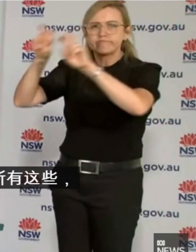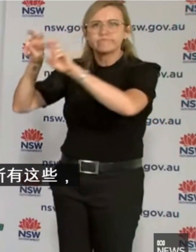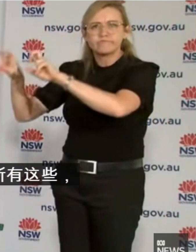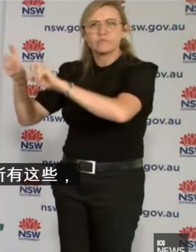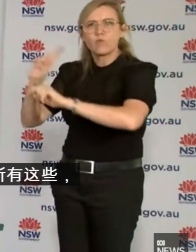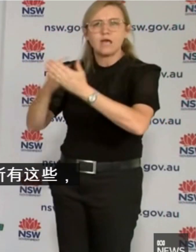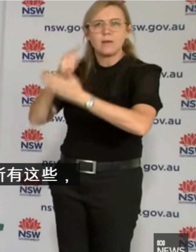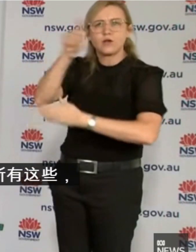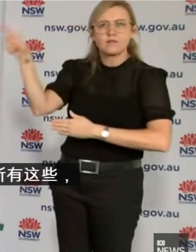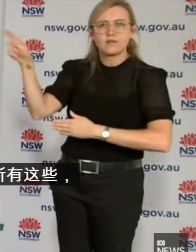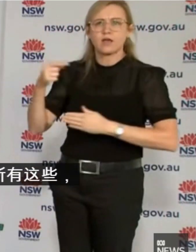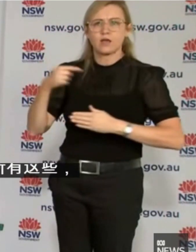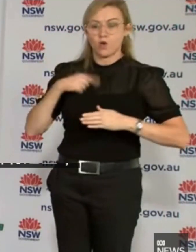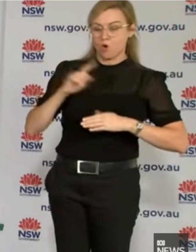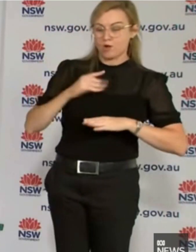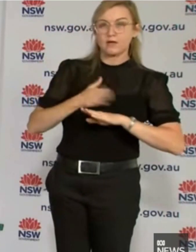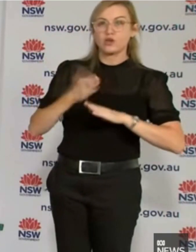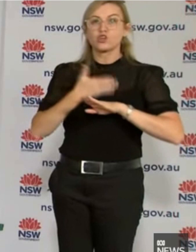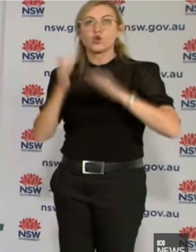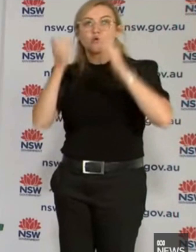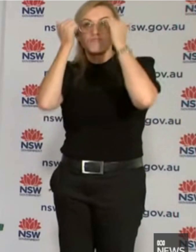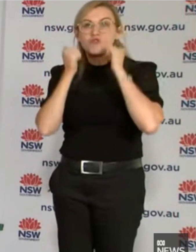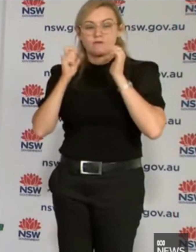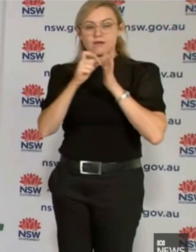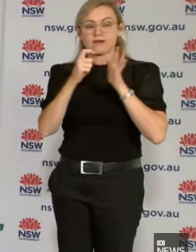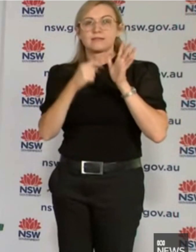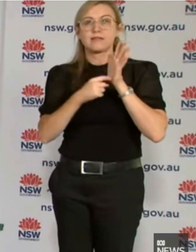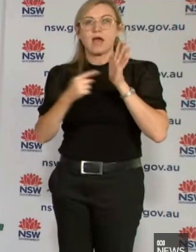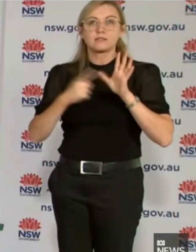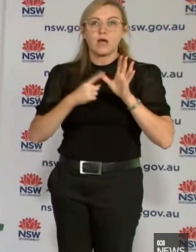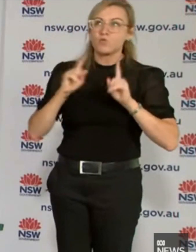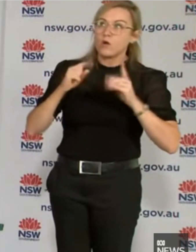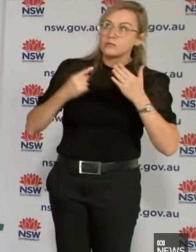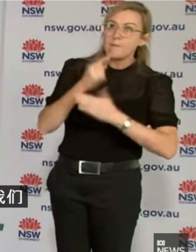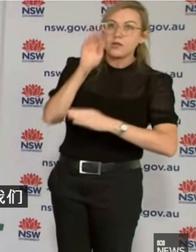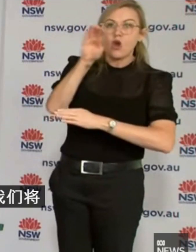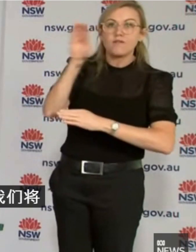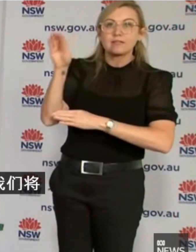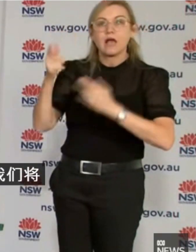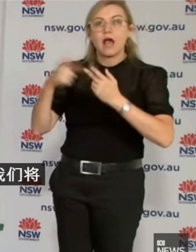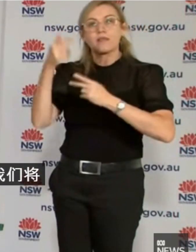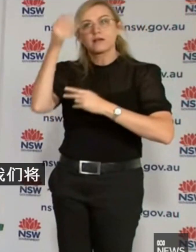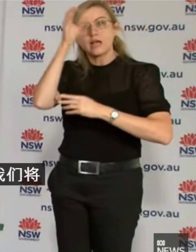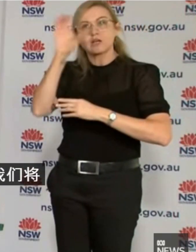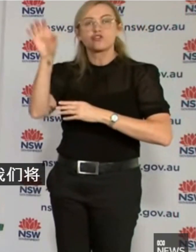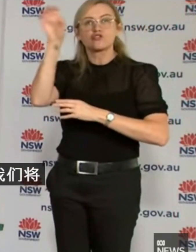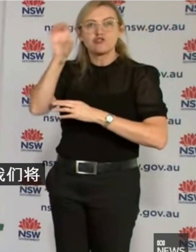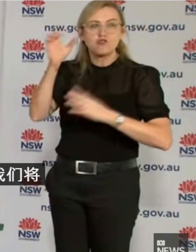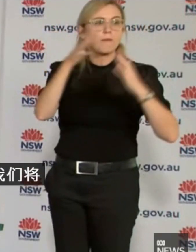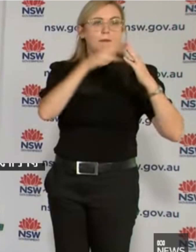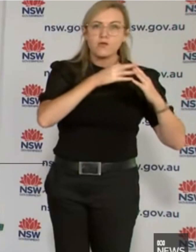We're looking at the latest evidence that continues to emerge from overseas, and we'll be making those recommendations